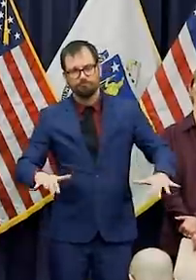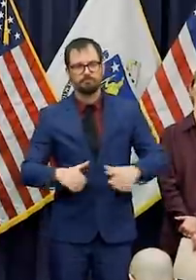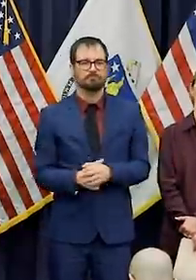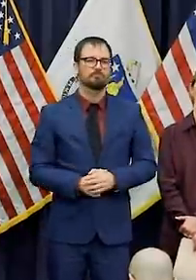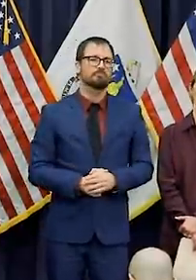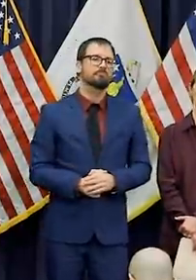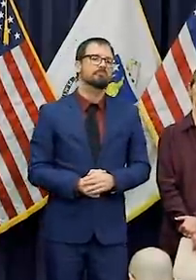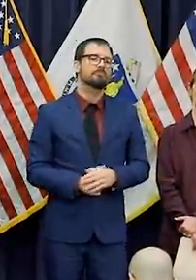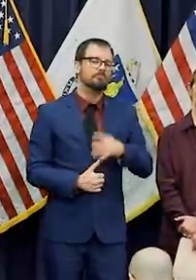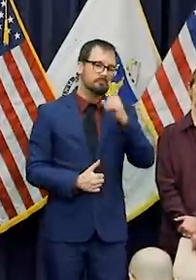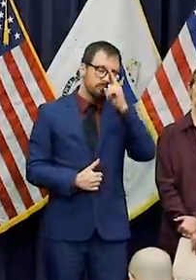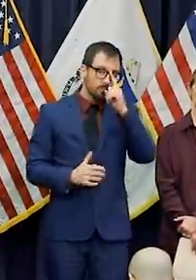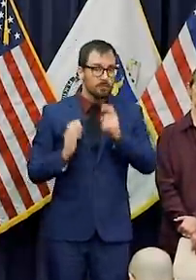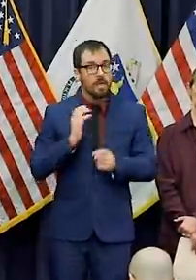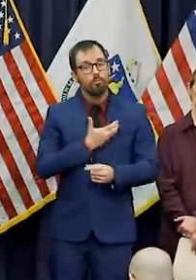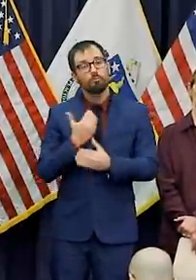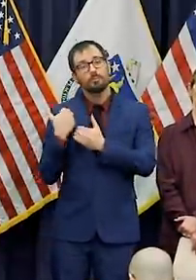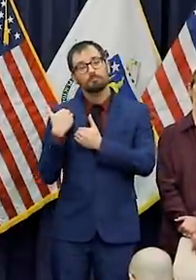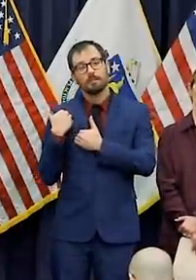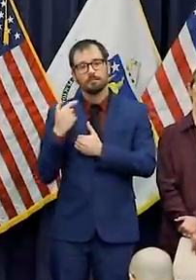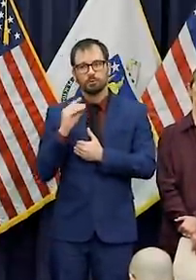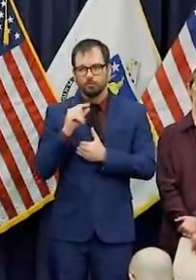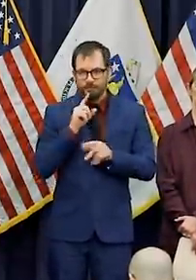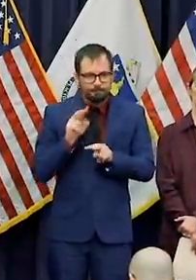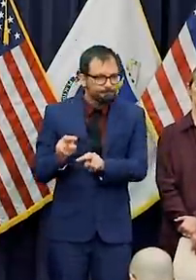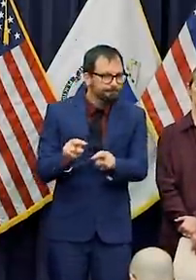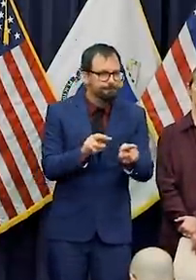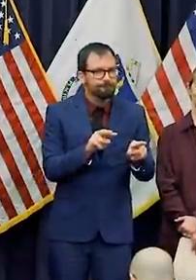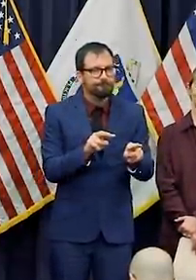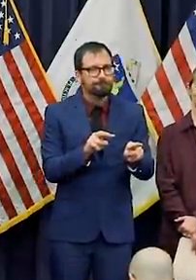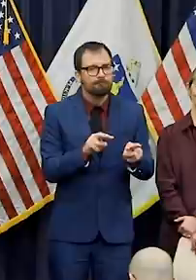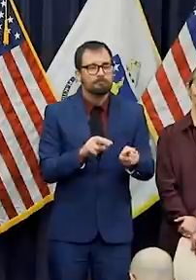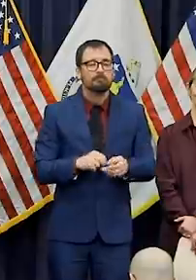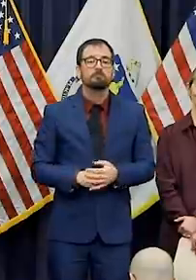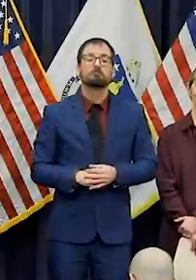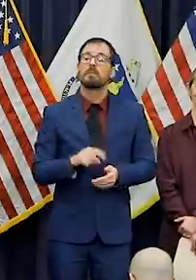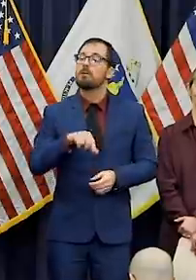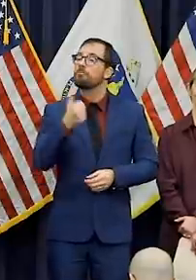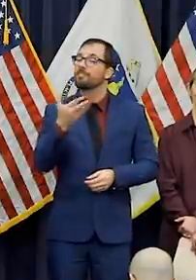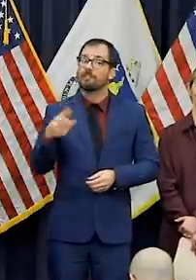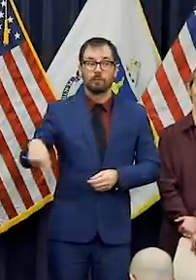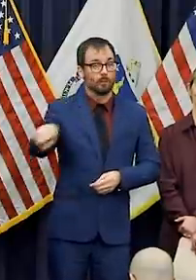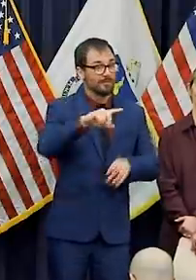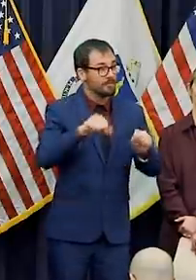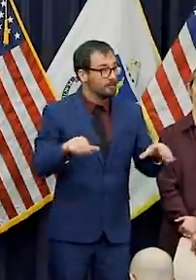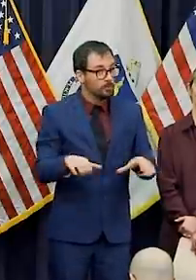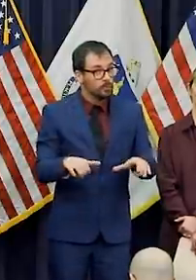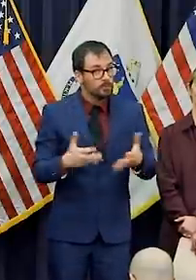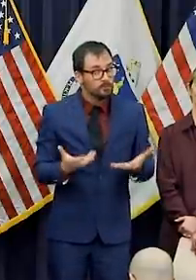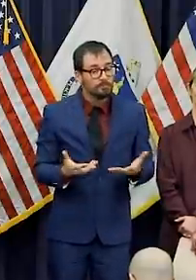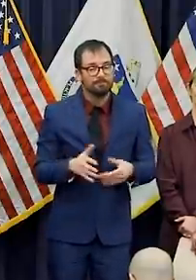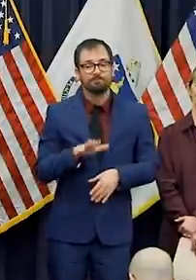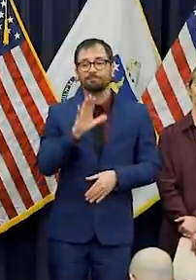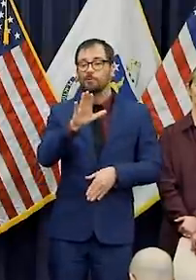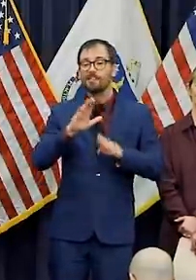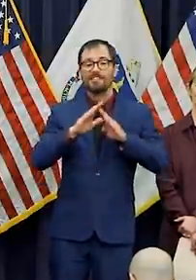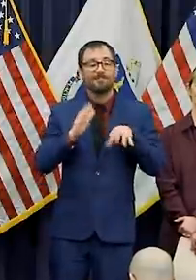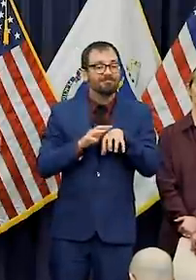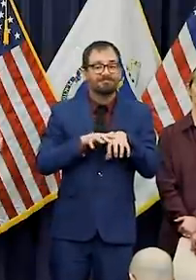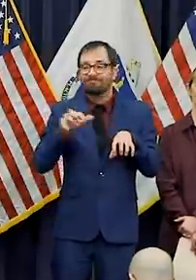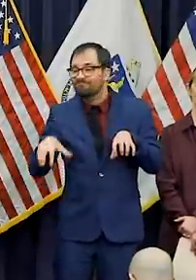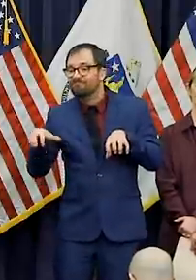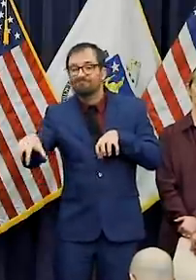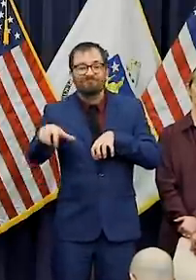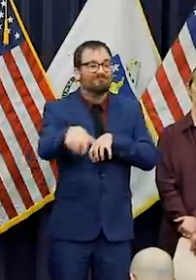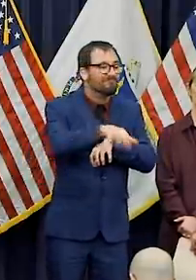there are other things we can do. Call your neighbors, your friends, and your families. A friendly check-in can go a long way right now to